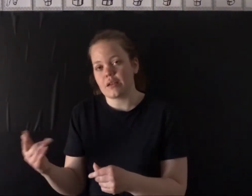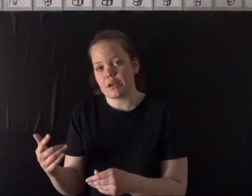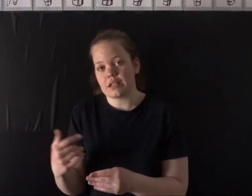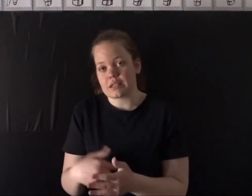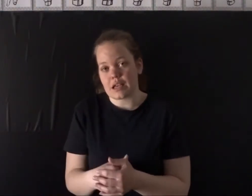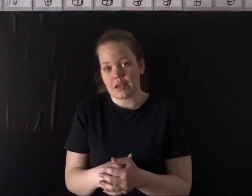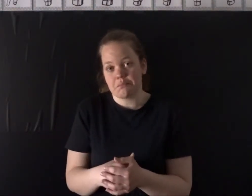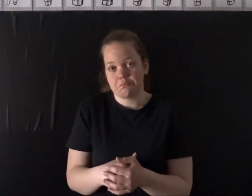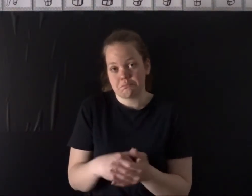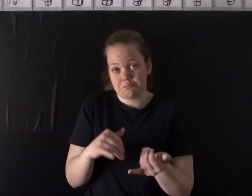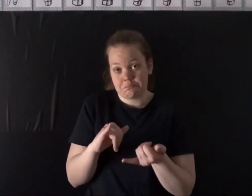might say,